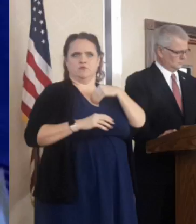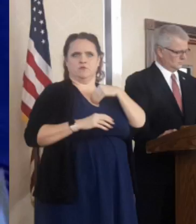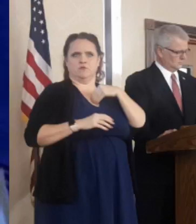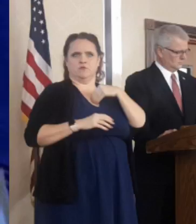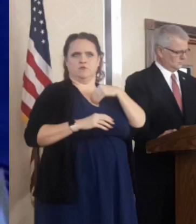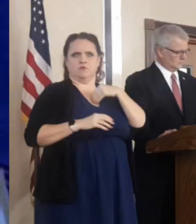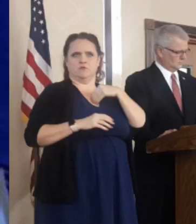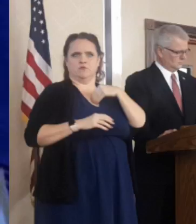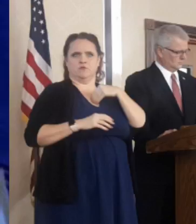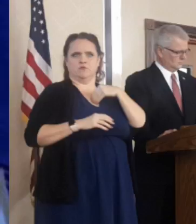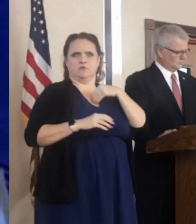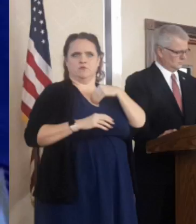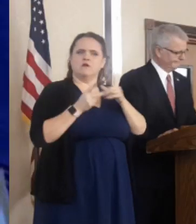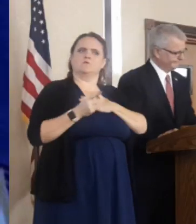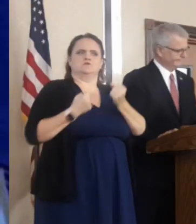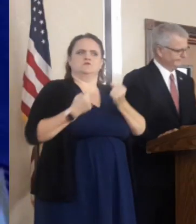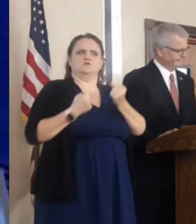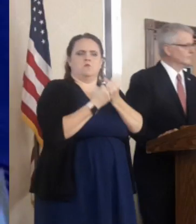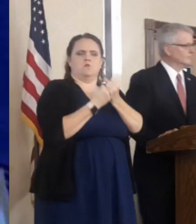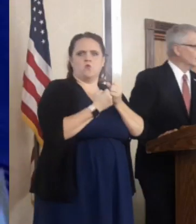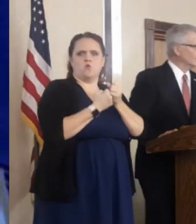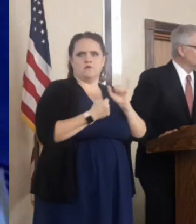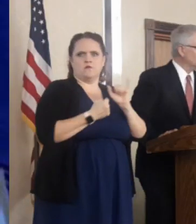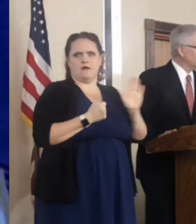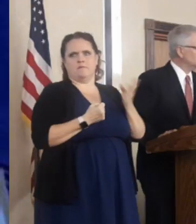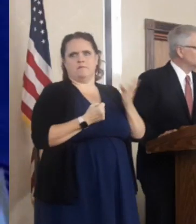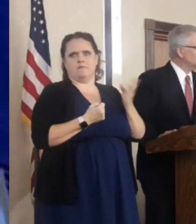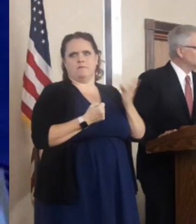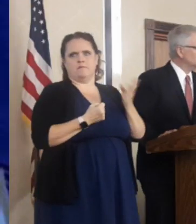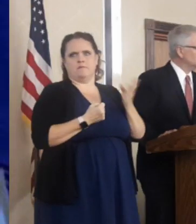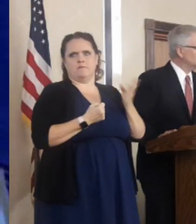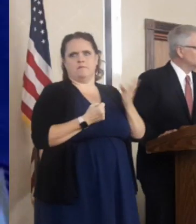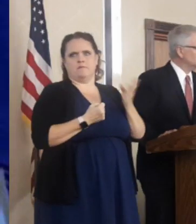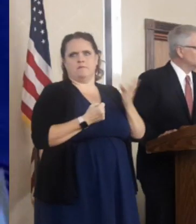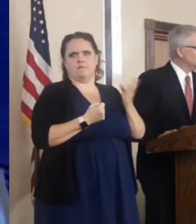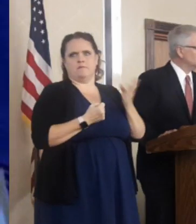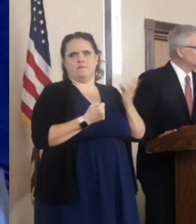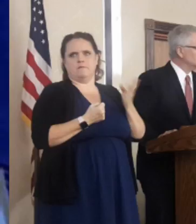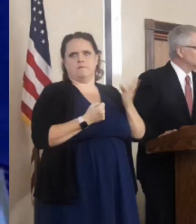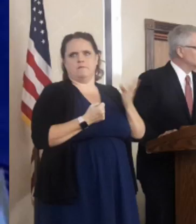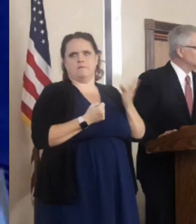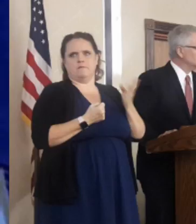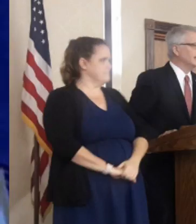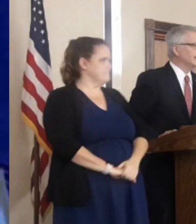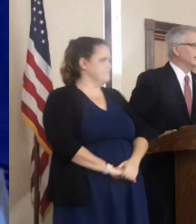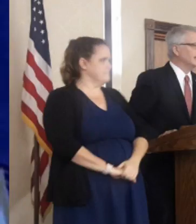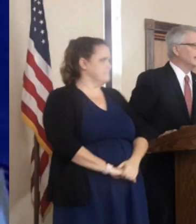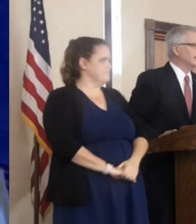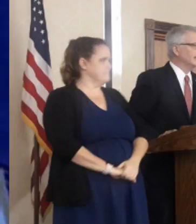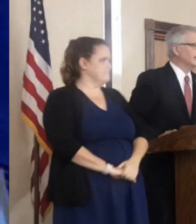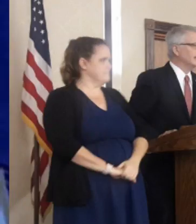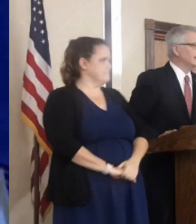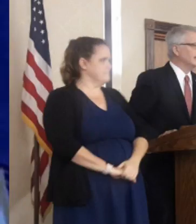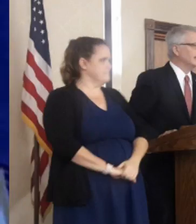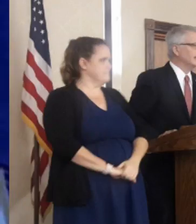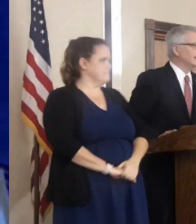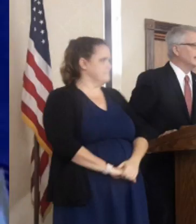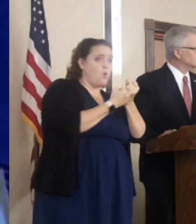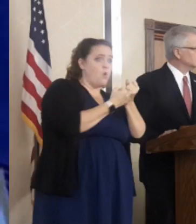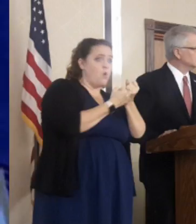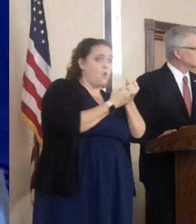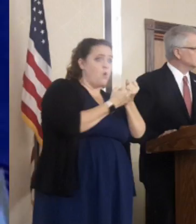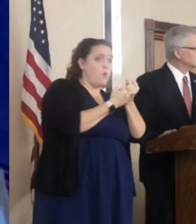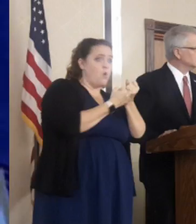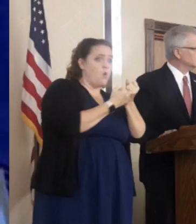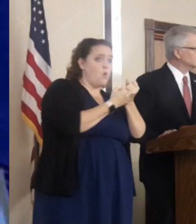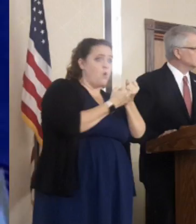minutes, I just hadn't had a chance to get it. Thank you. Any further for or against? What was the link?